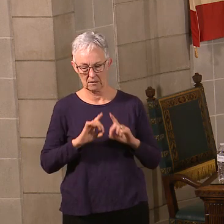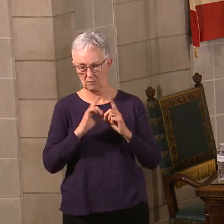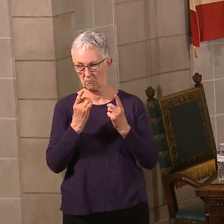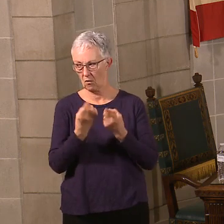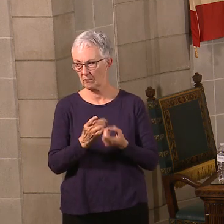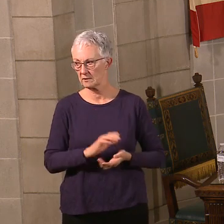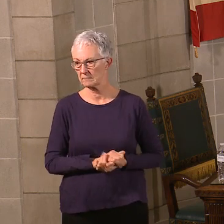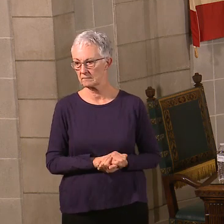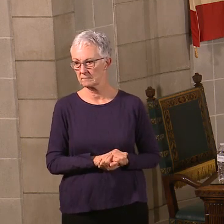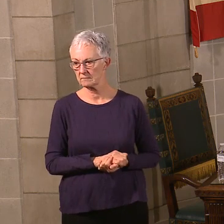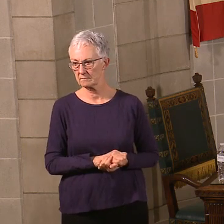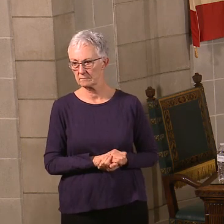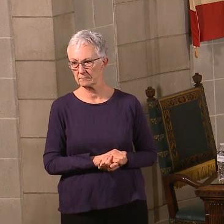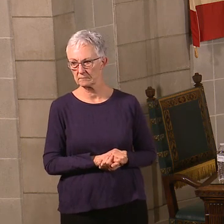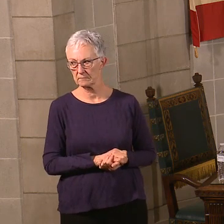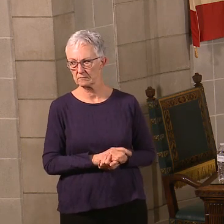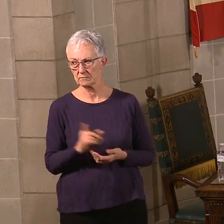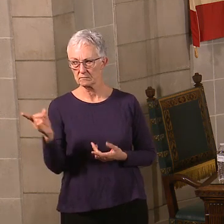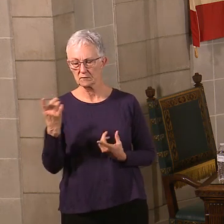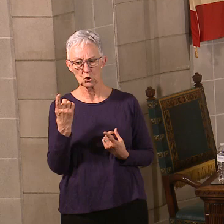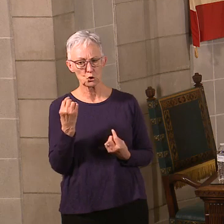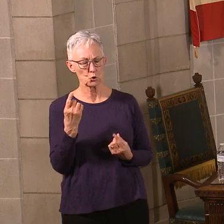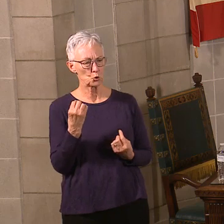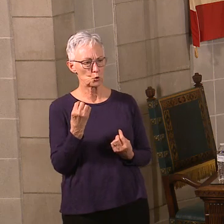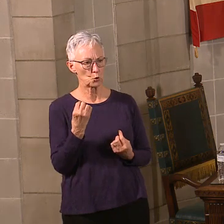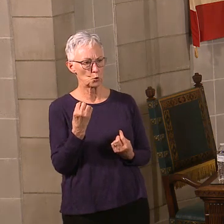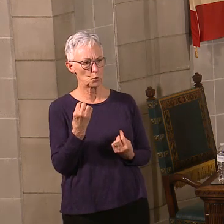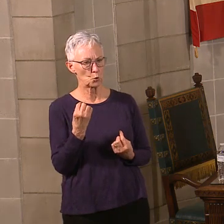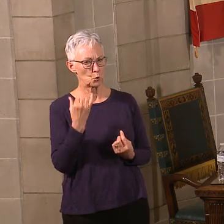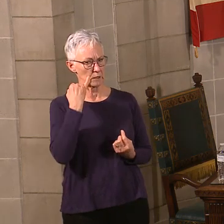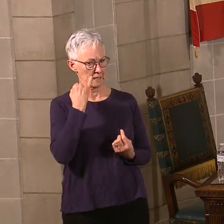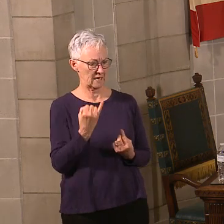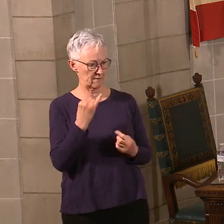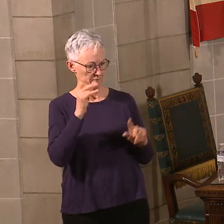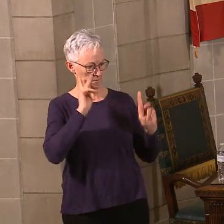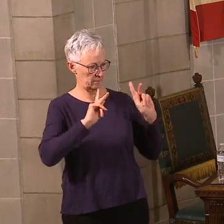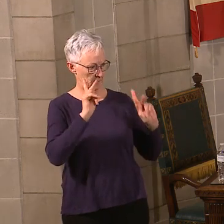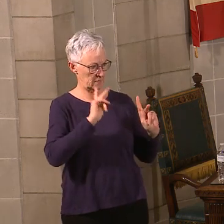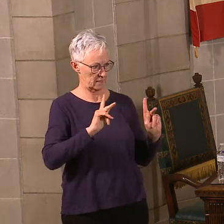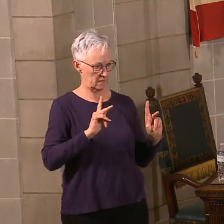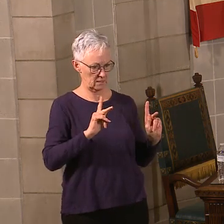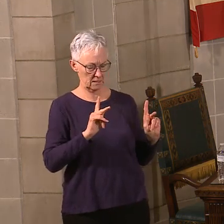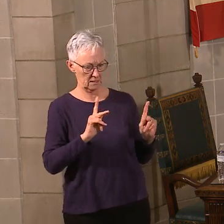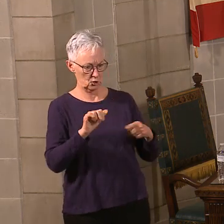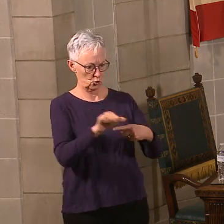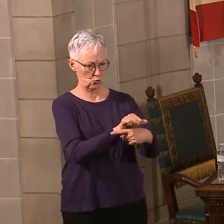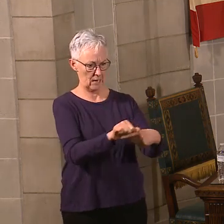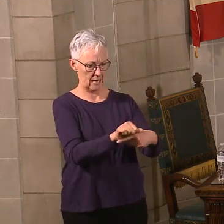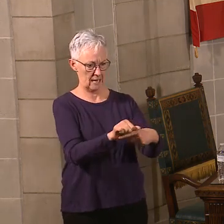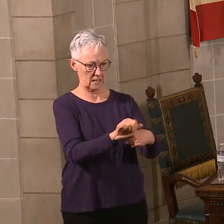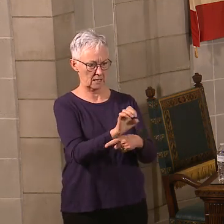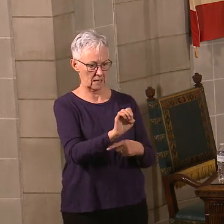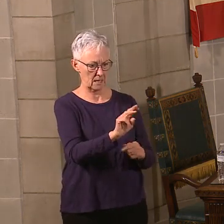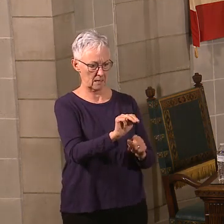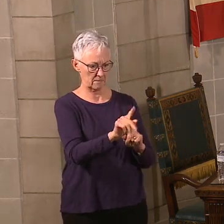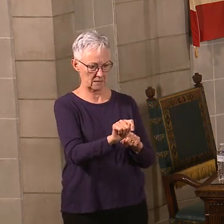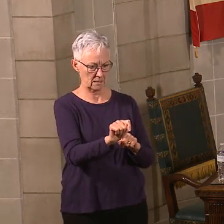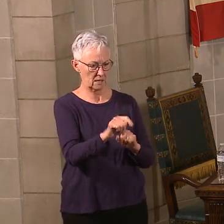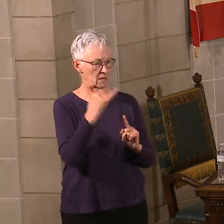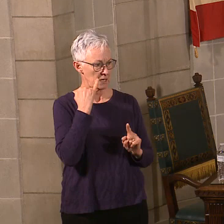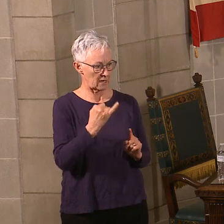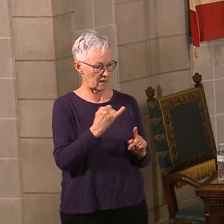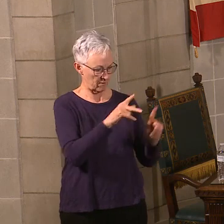transport patients who may have COVID-19? So the question was about, again, what steps have been taken to train EMT units so they can safely